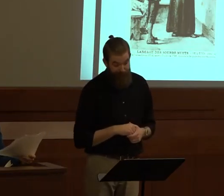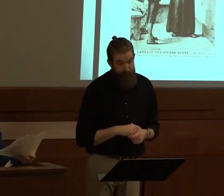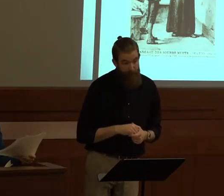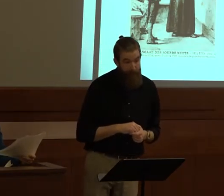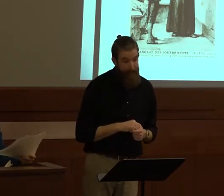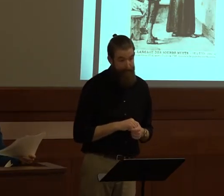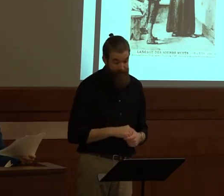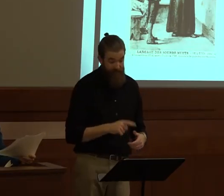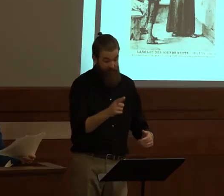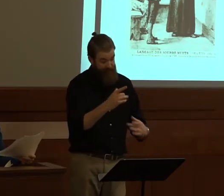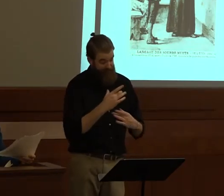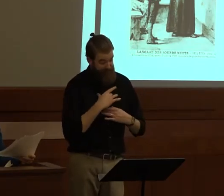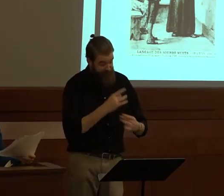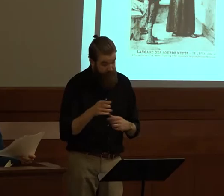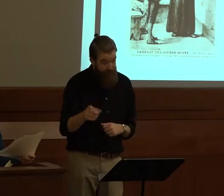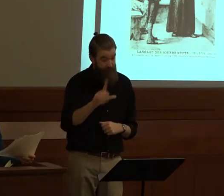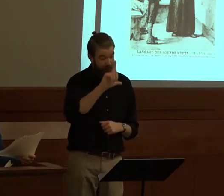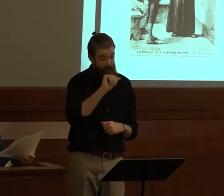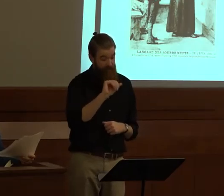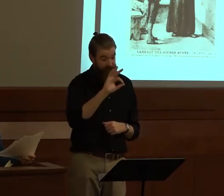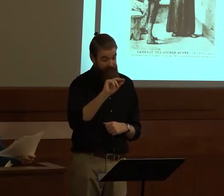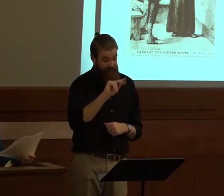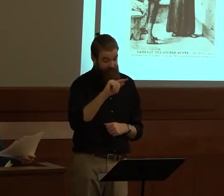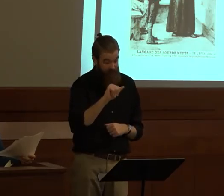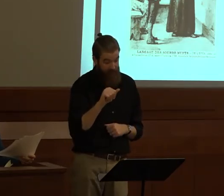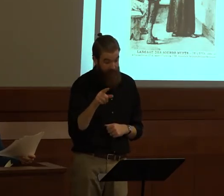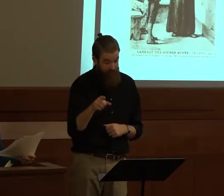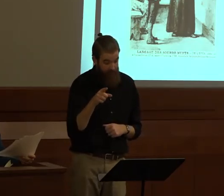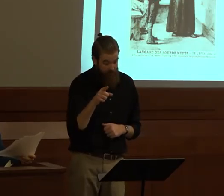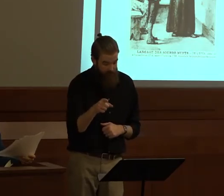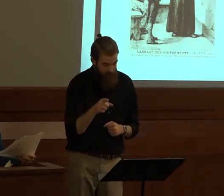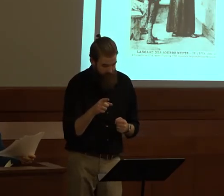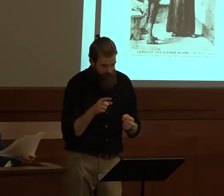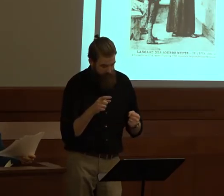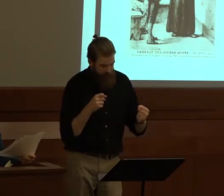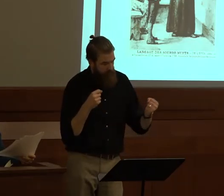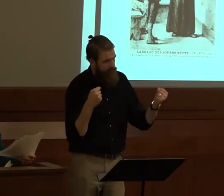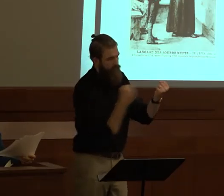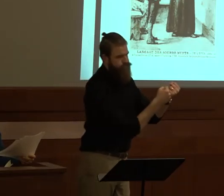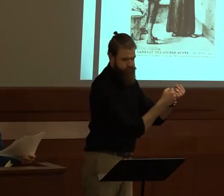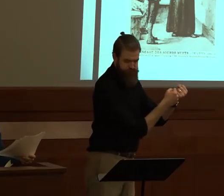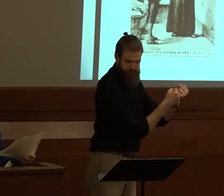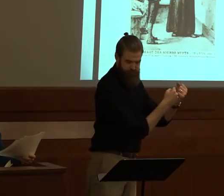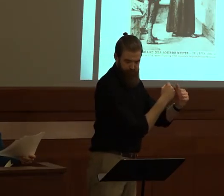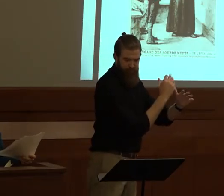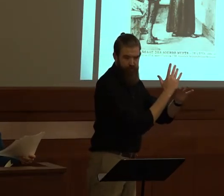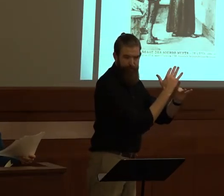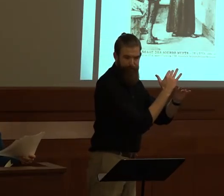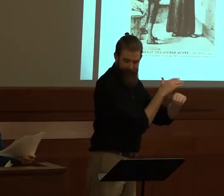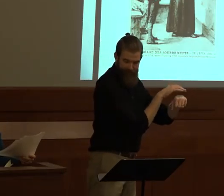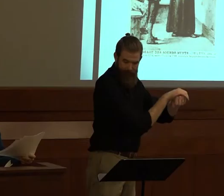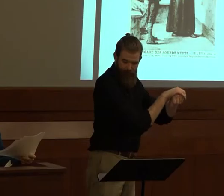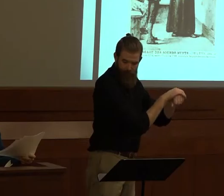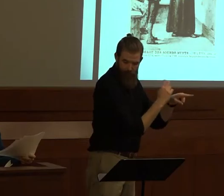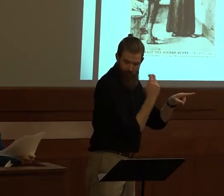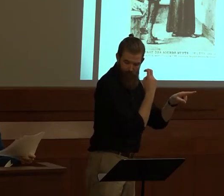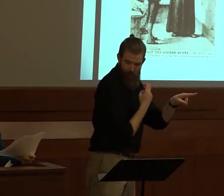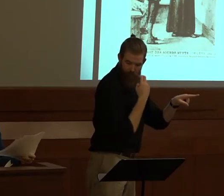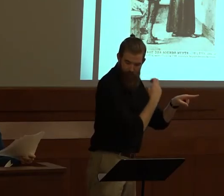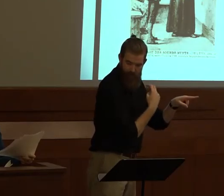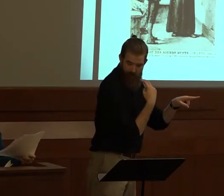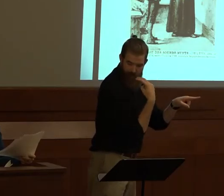It's interesting that La Fonta supported so wholeheartedly the more German and English method of oral communication